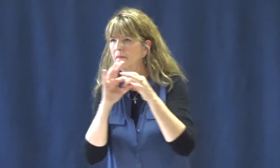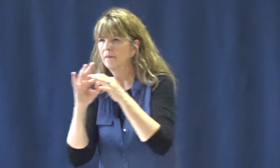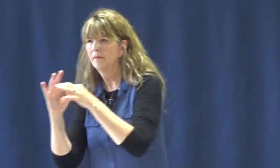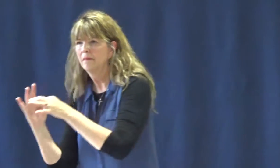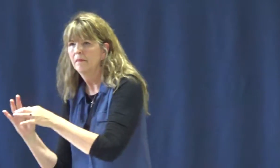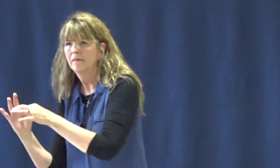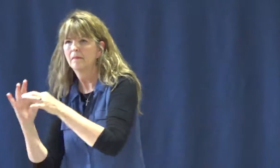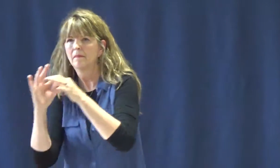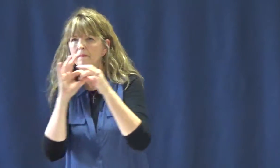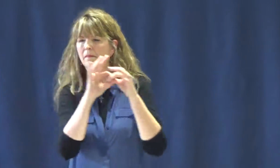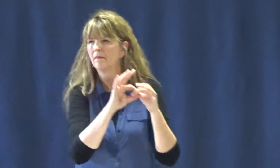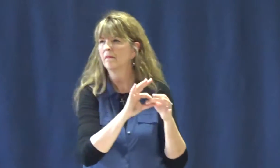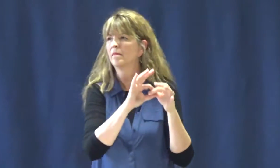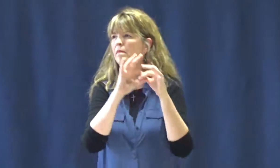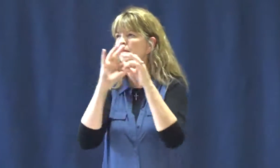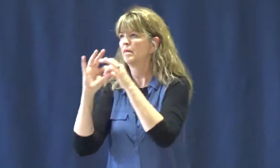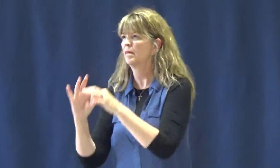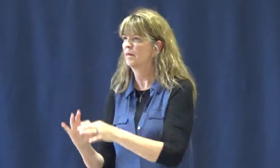to unite together.